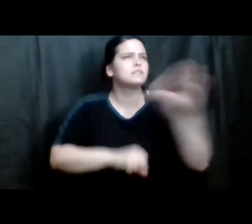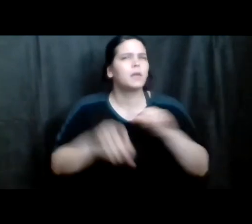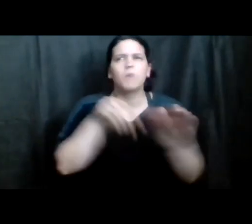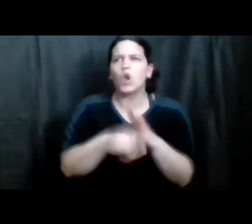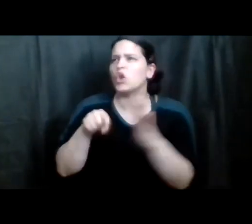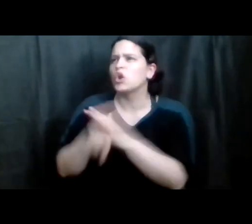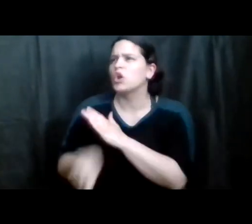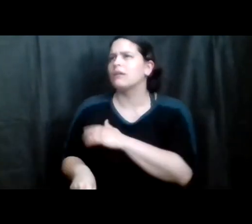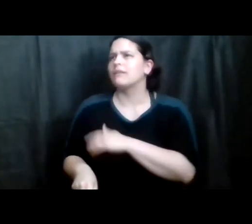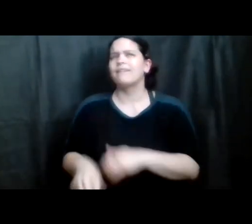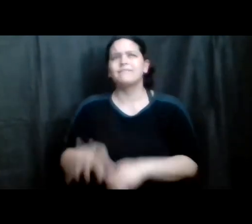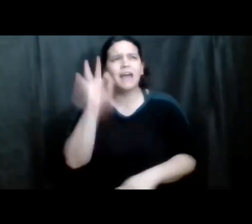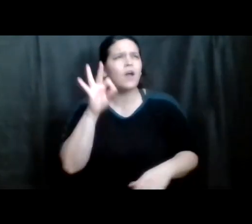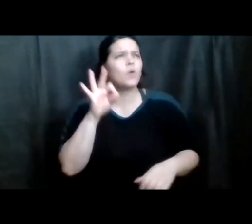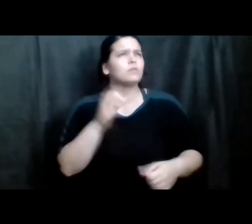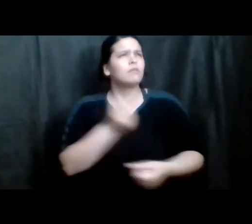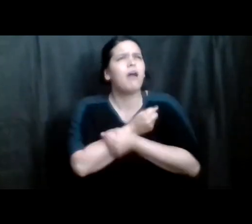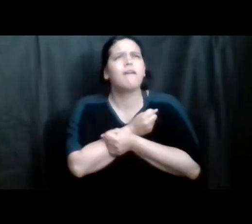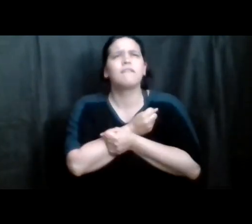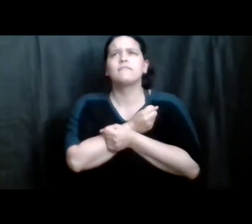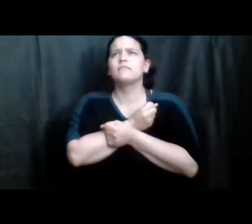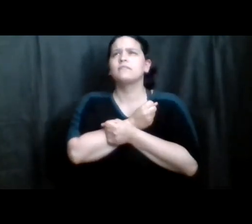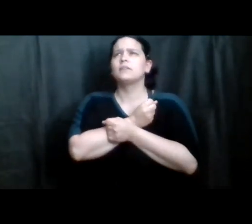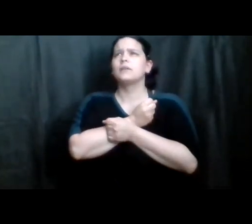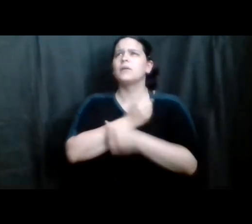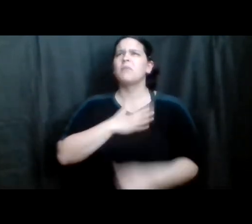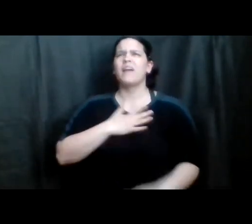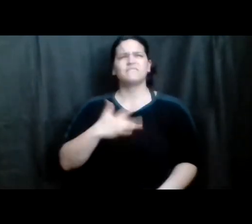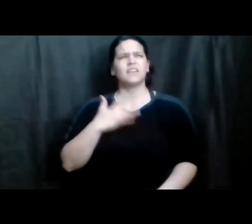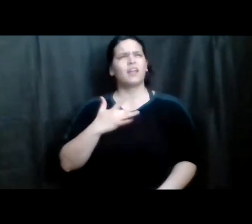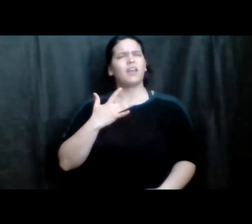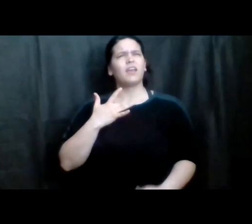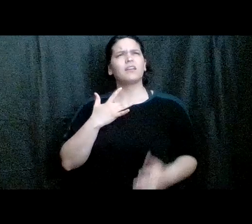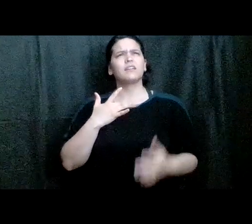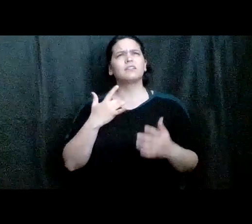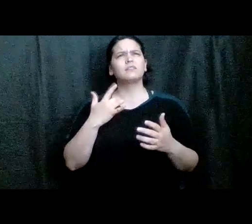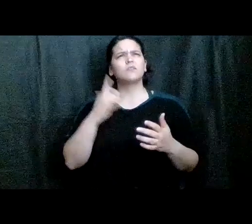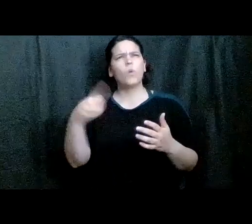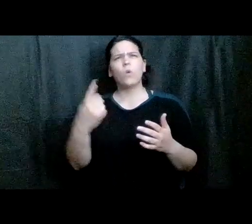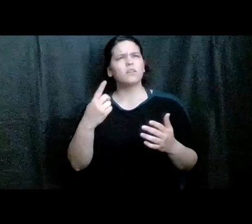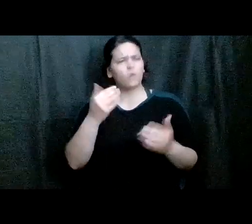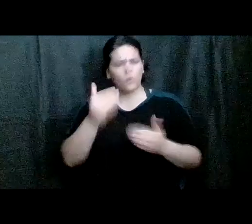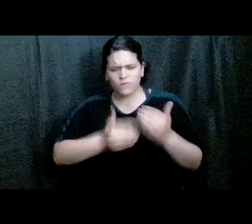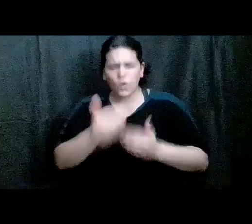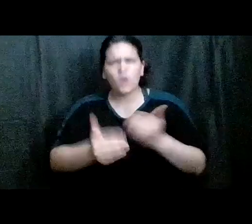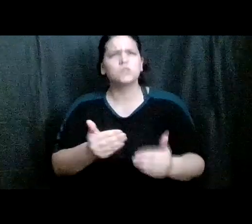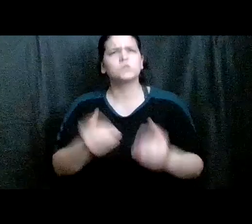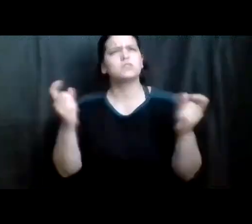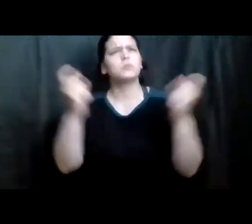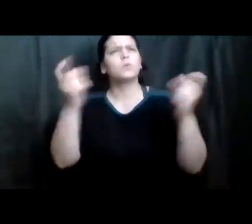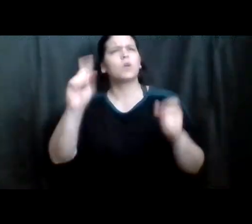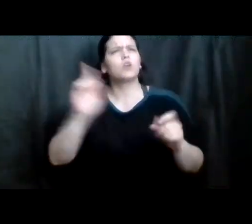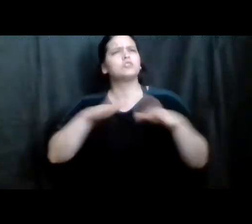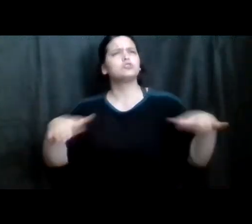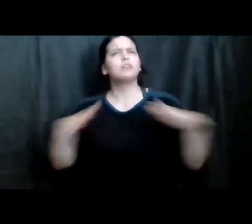loved. My feeling of being, I will only go forward into the ceremony where our children lead us,